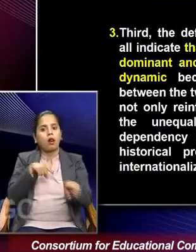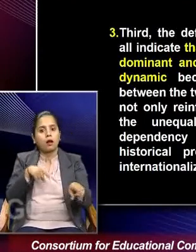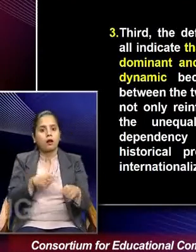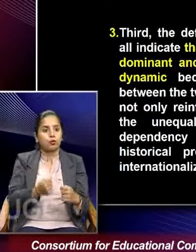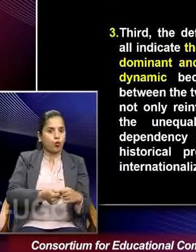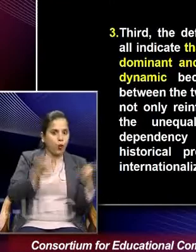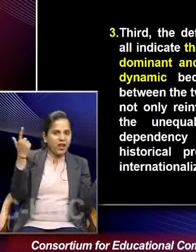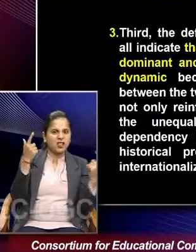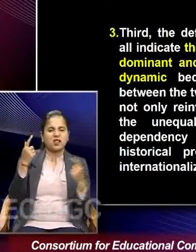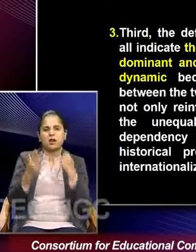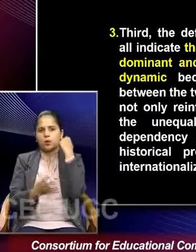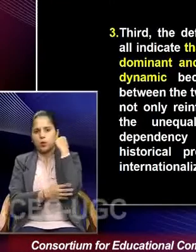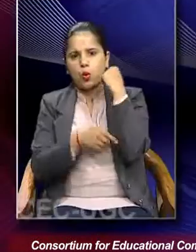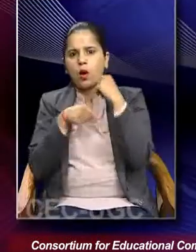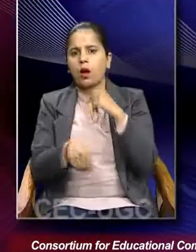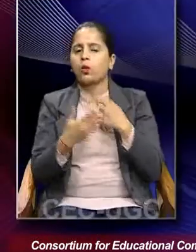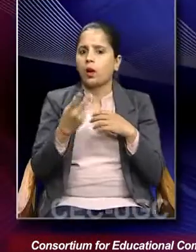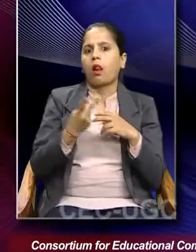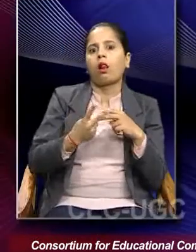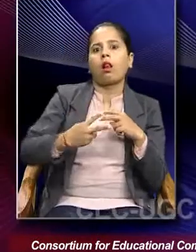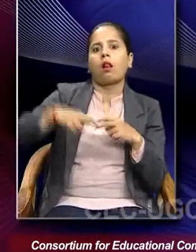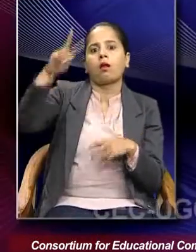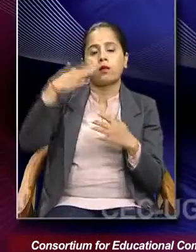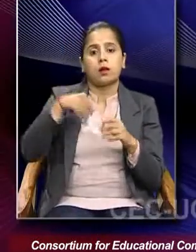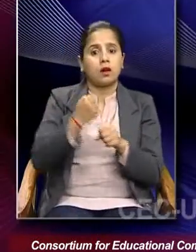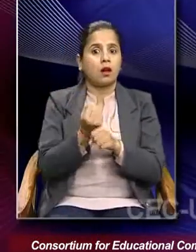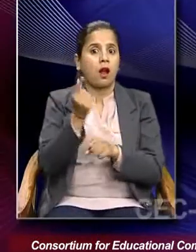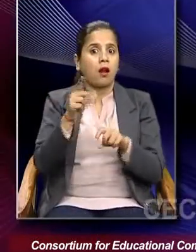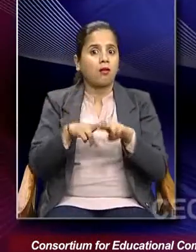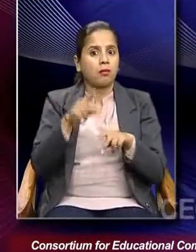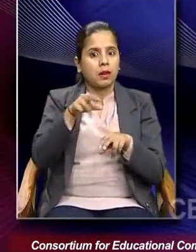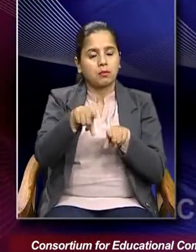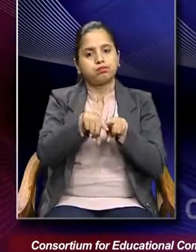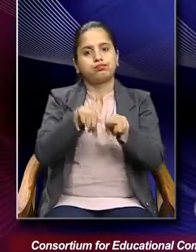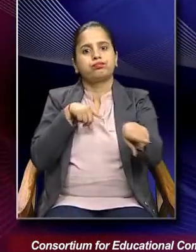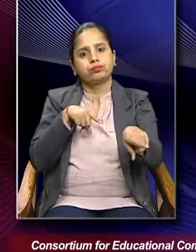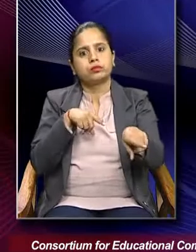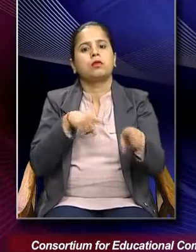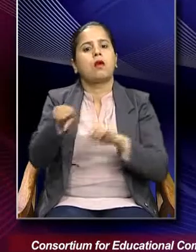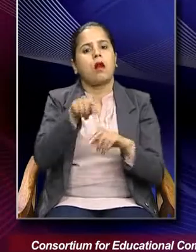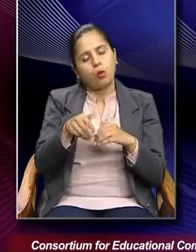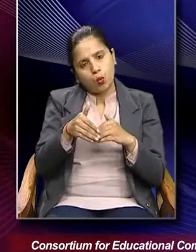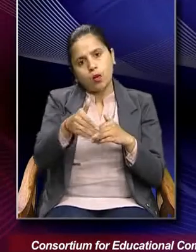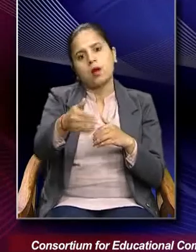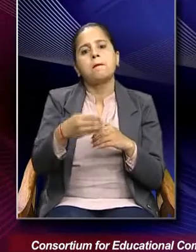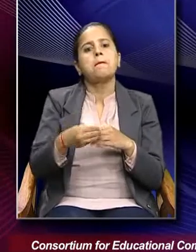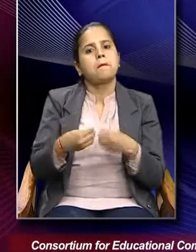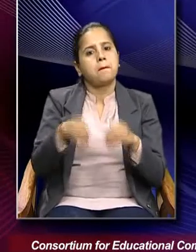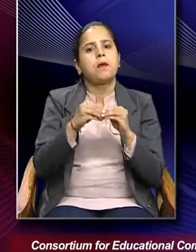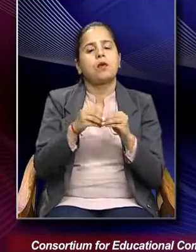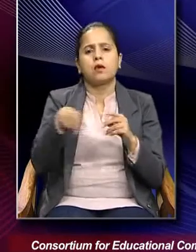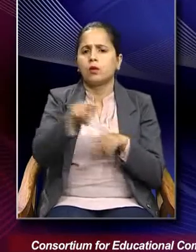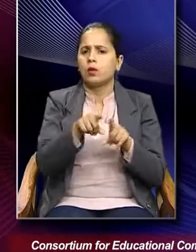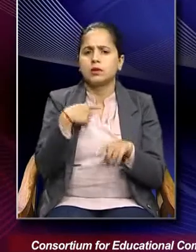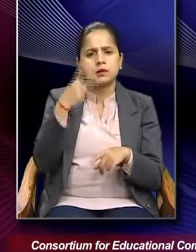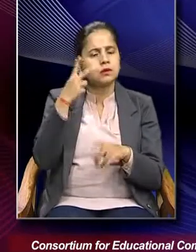poor countries grows further. The gulf between the two, right? It grows further. And that we have also seen